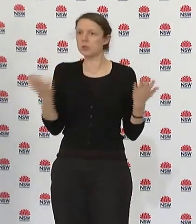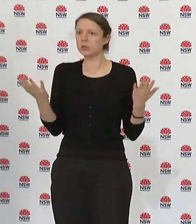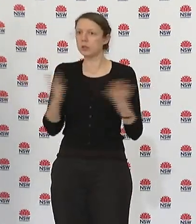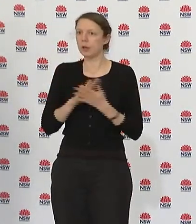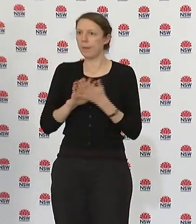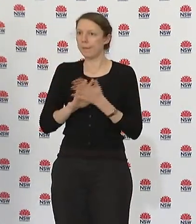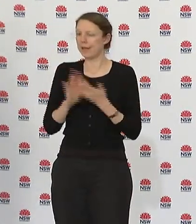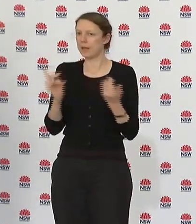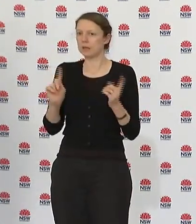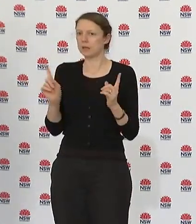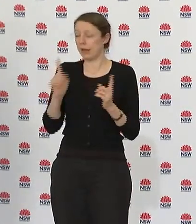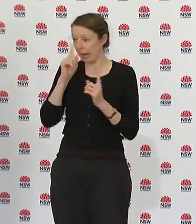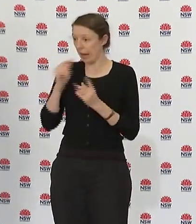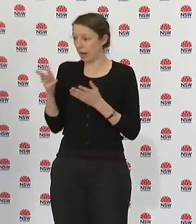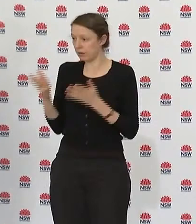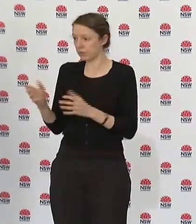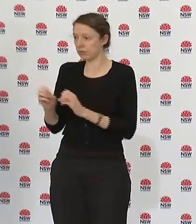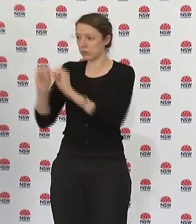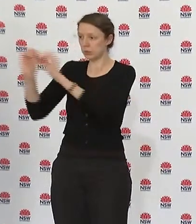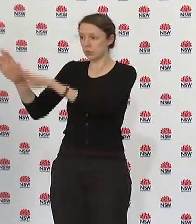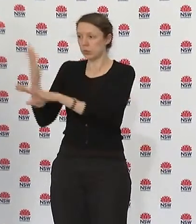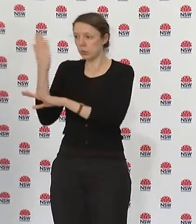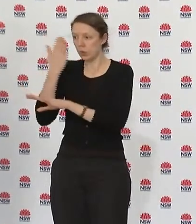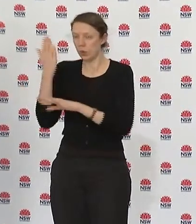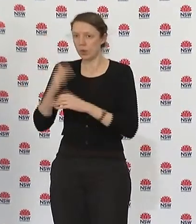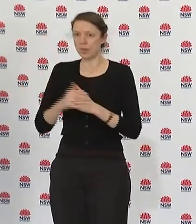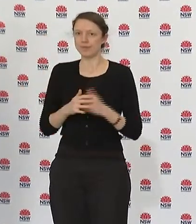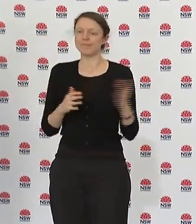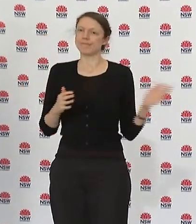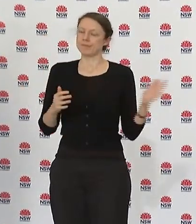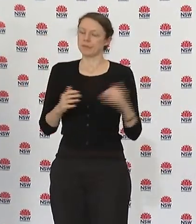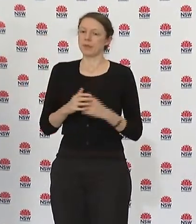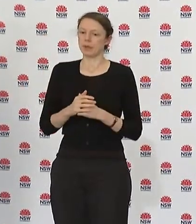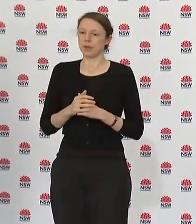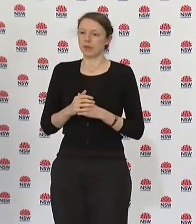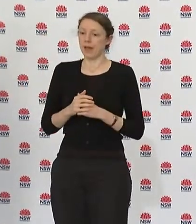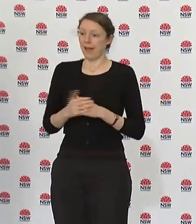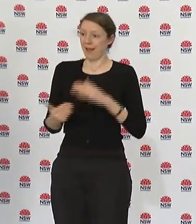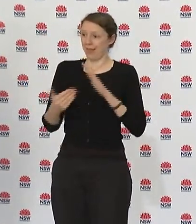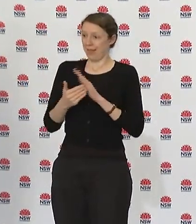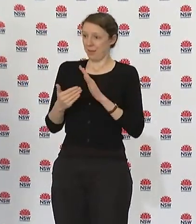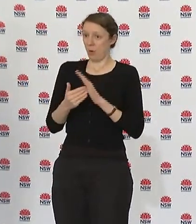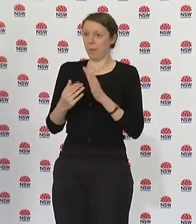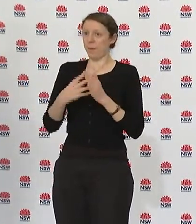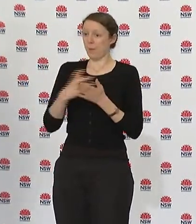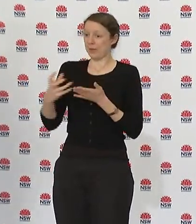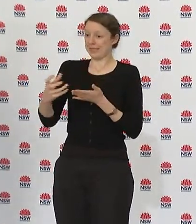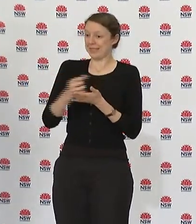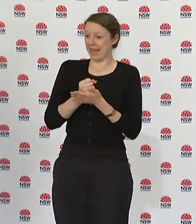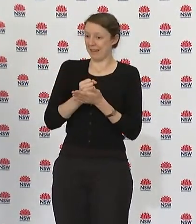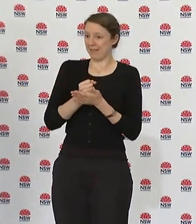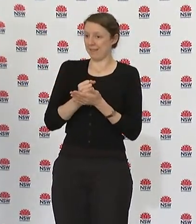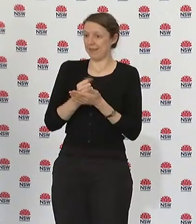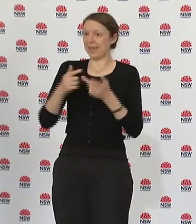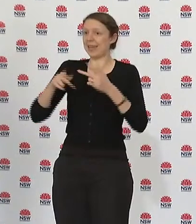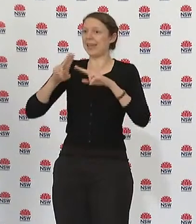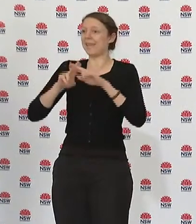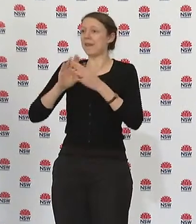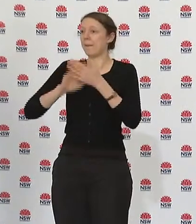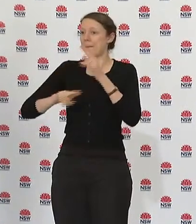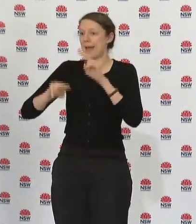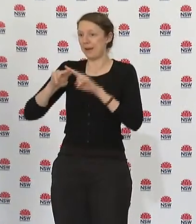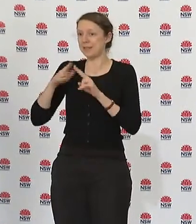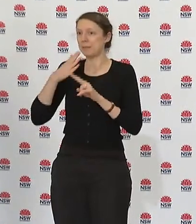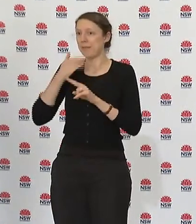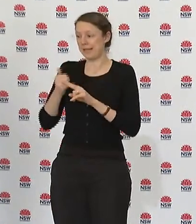it is, it's at this stage. Yes or no? At this stage, it's safer. As we've said, it's safer for parents to keep their children at